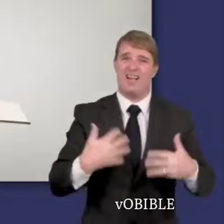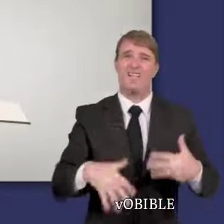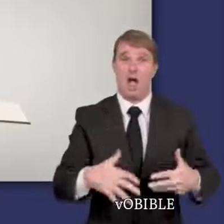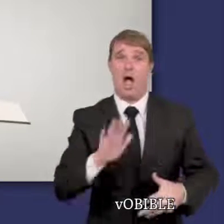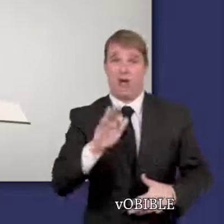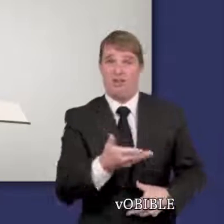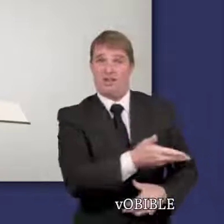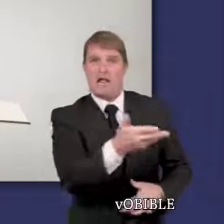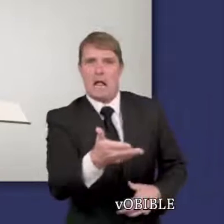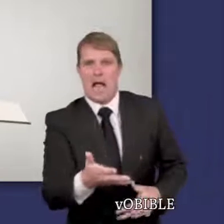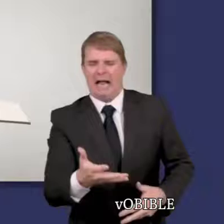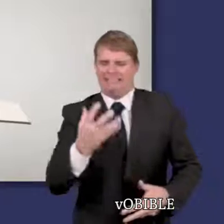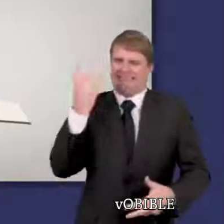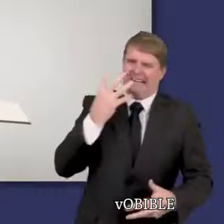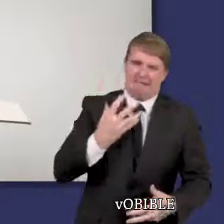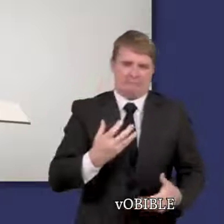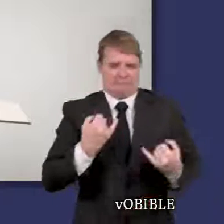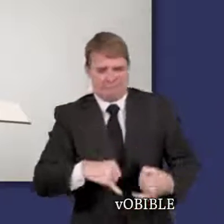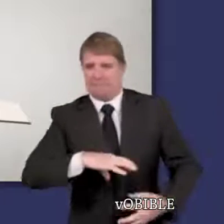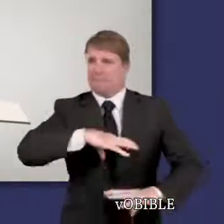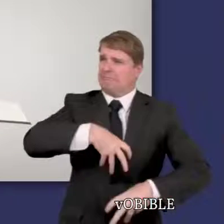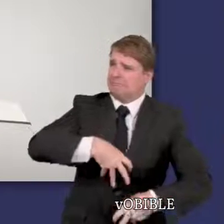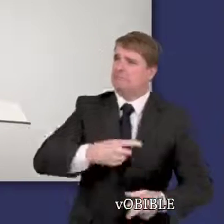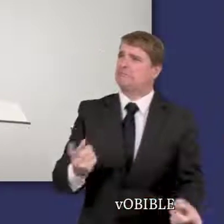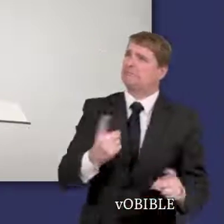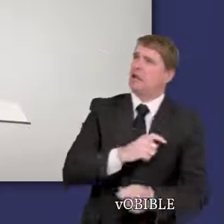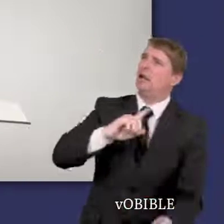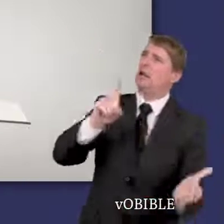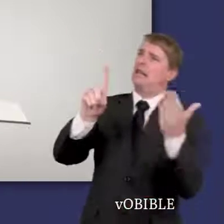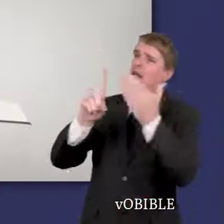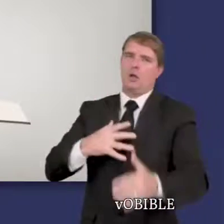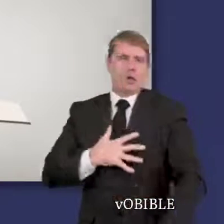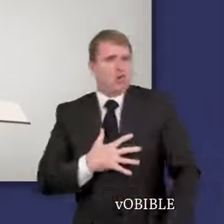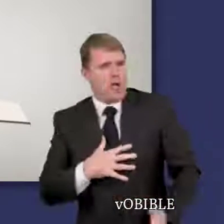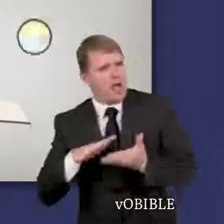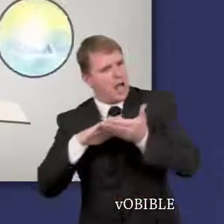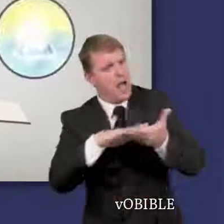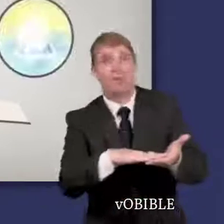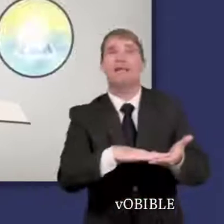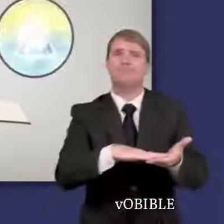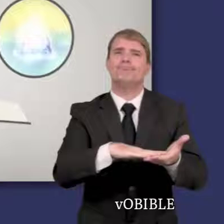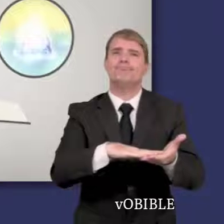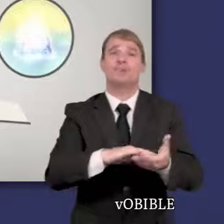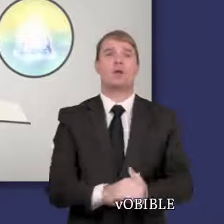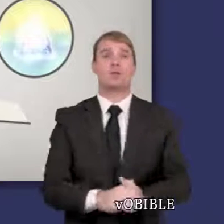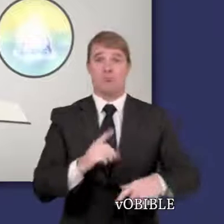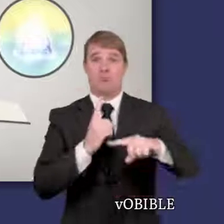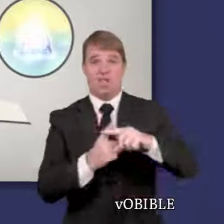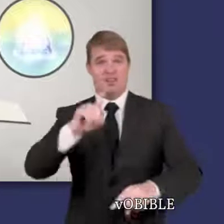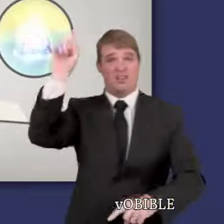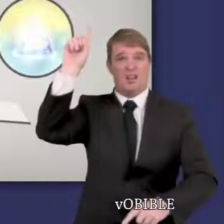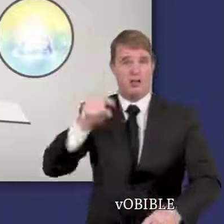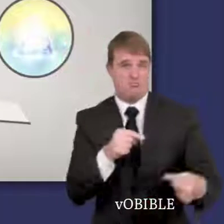merciful God is when His people repent and cry out to Him for help. And see why we can trust Jehovah, our